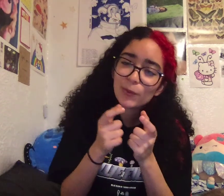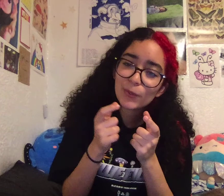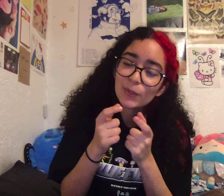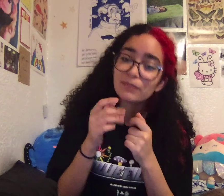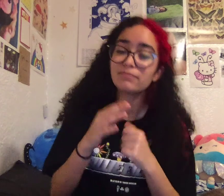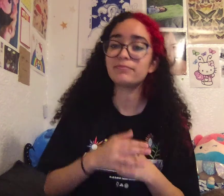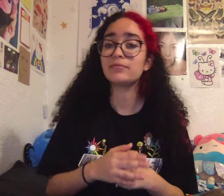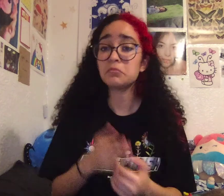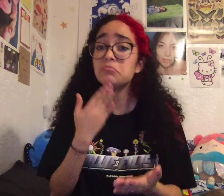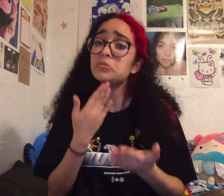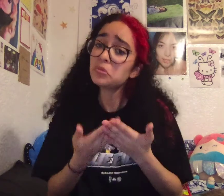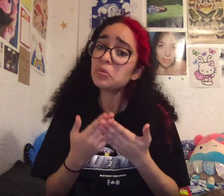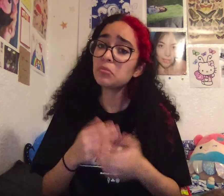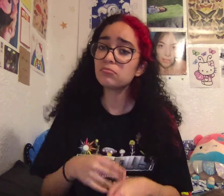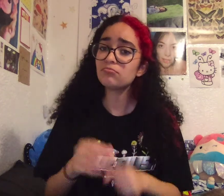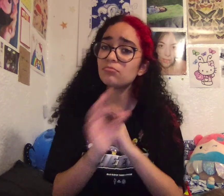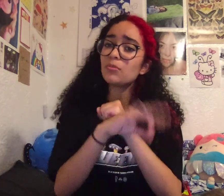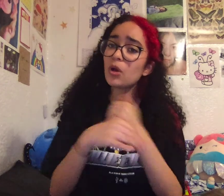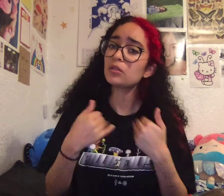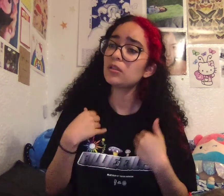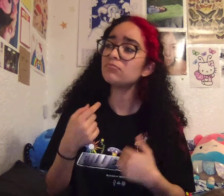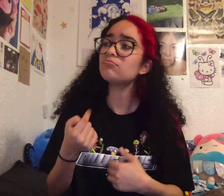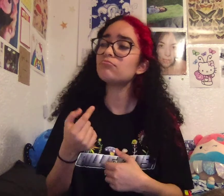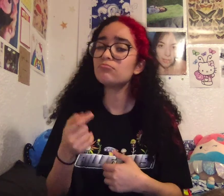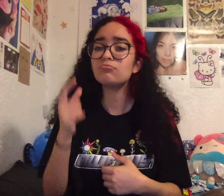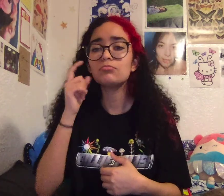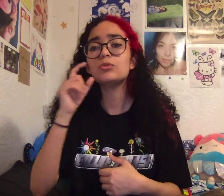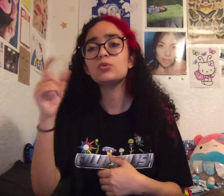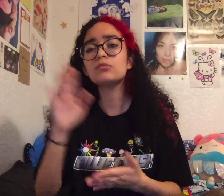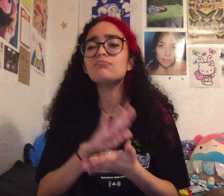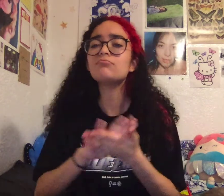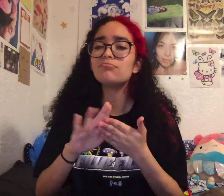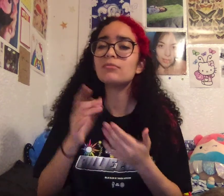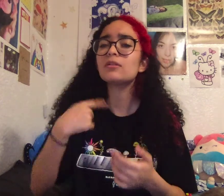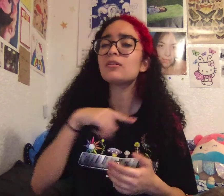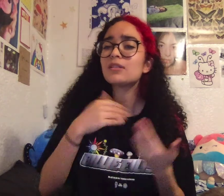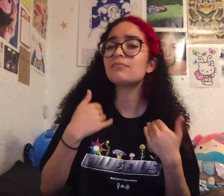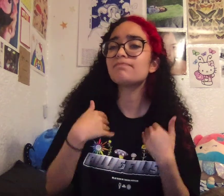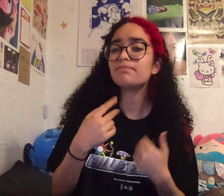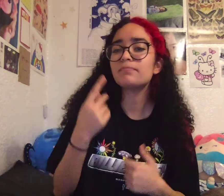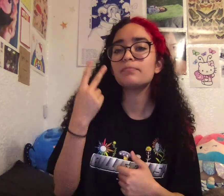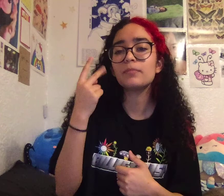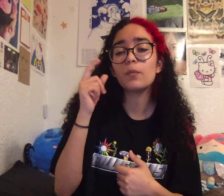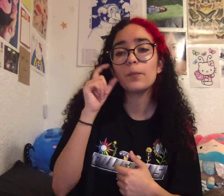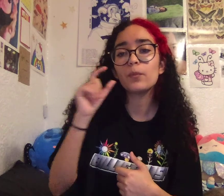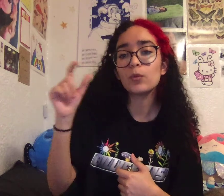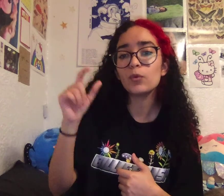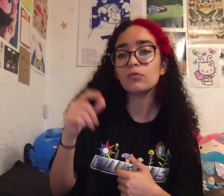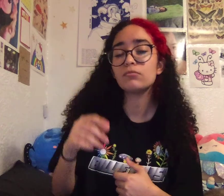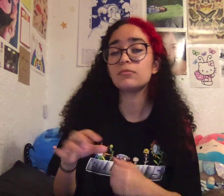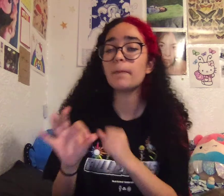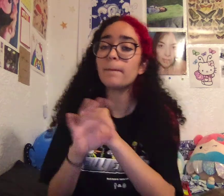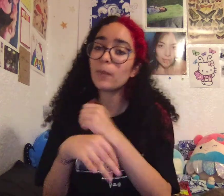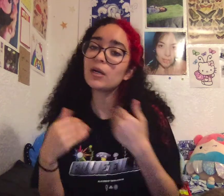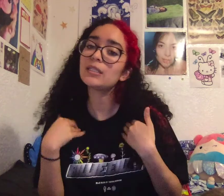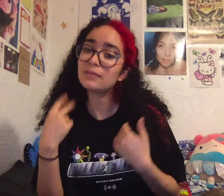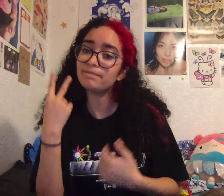good. You know, Mars has a couple moons. It's nice. We've got a moon. Mars has 2 moons, you know? Mars is the 4th planet